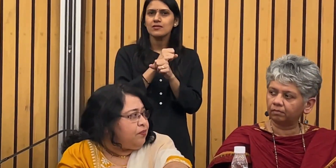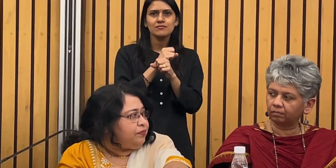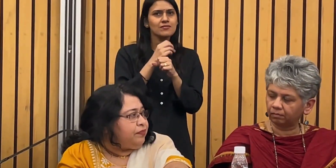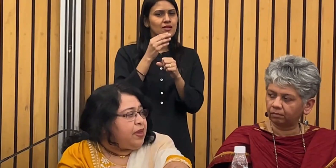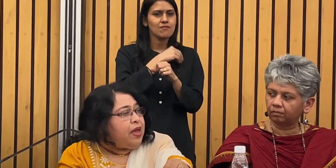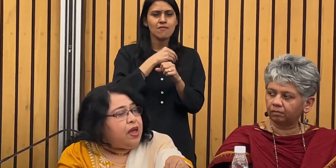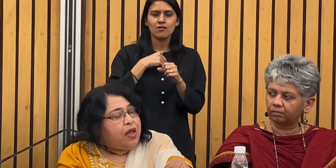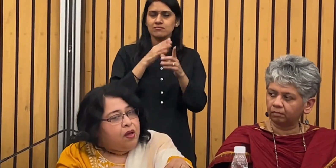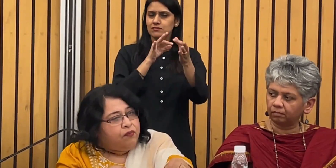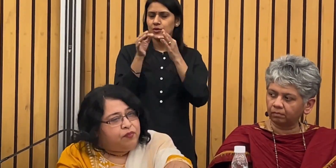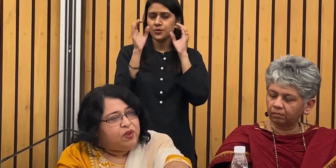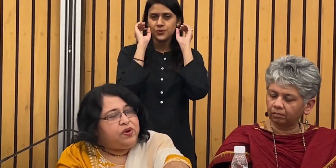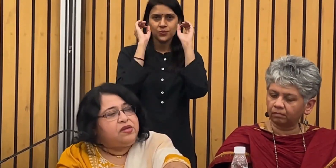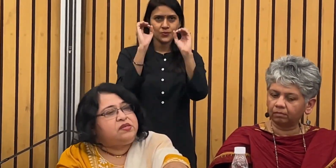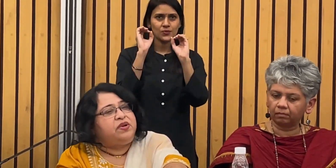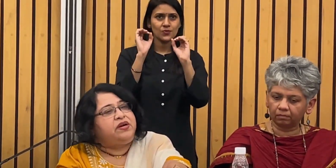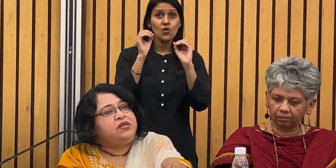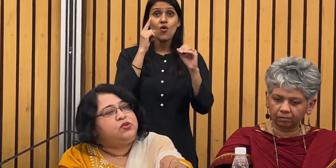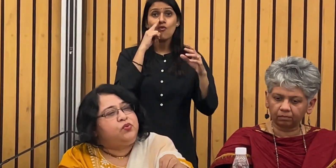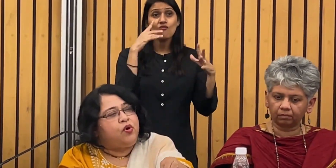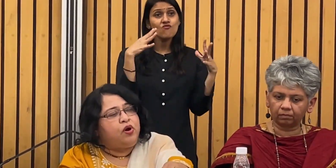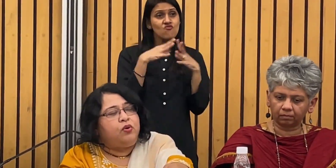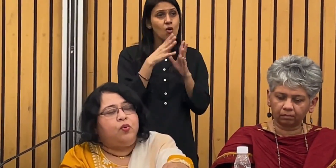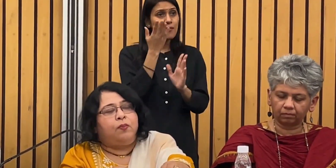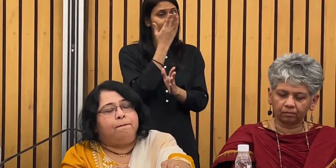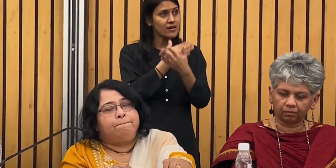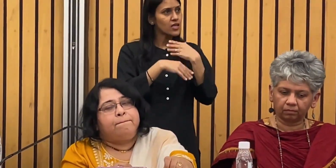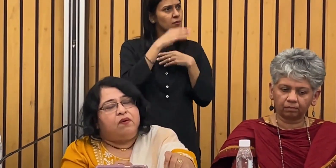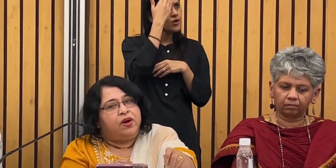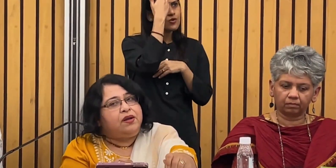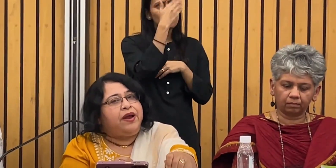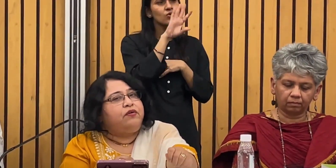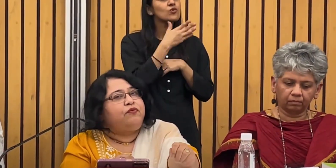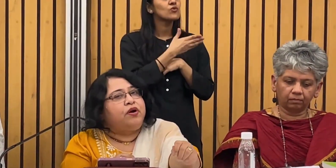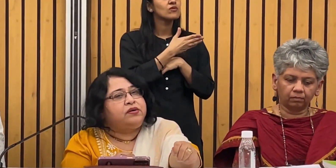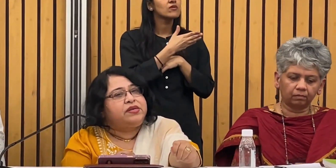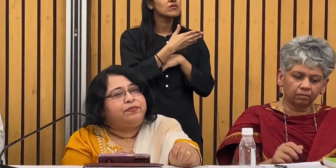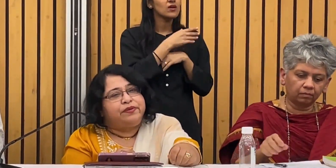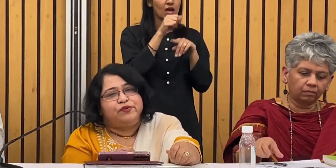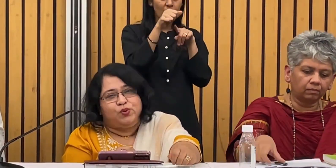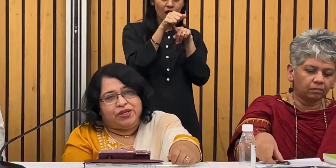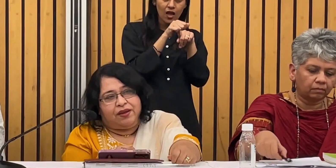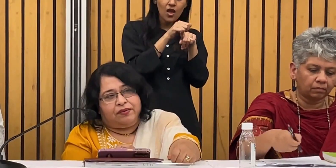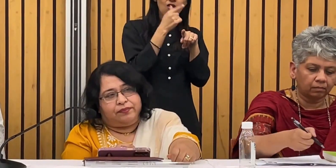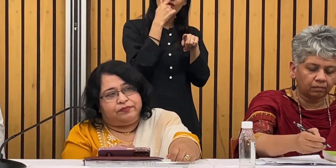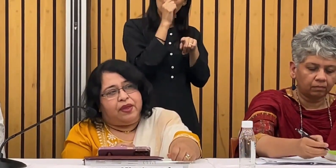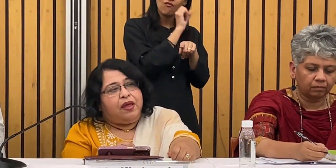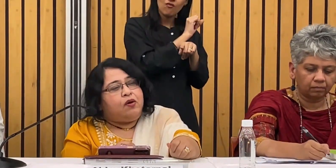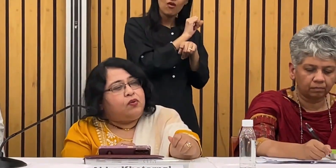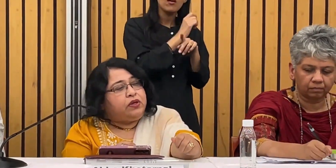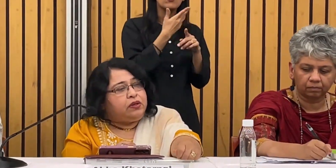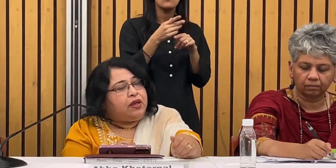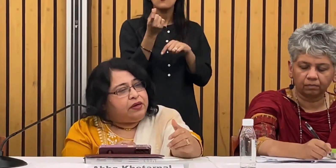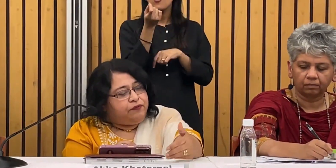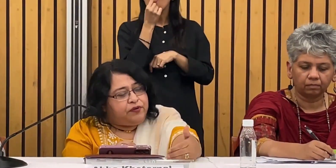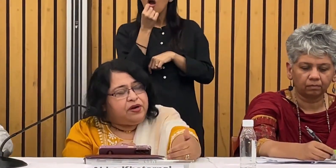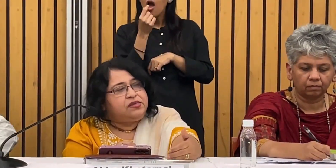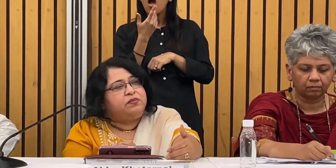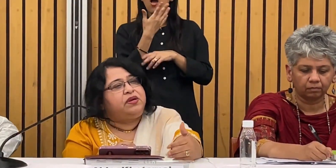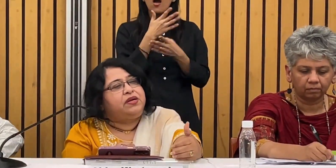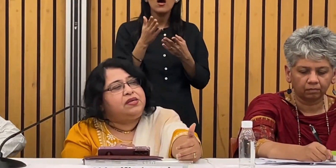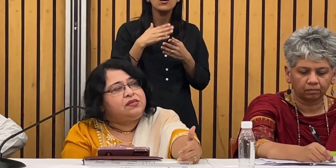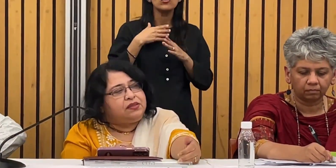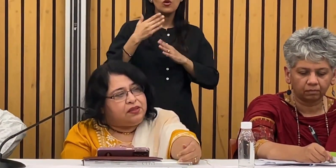scenario. Women with disabilities do not know what kind of contraceptives to take.